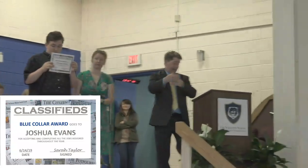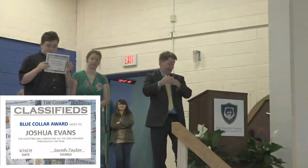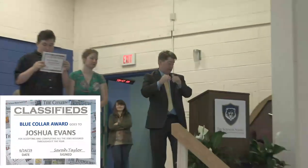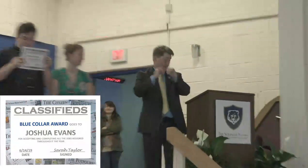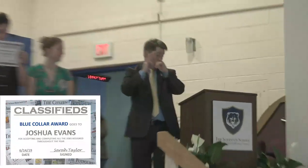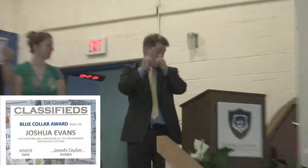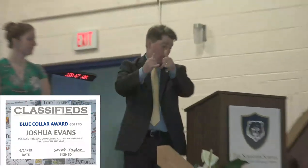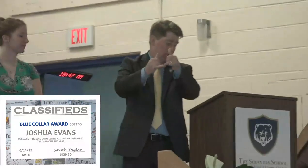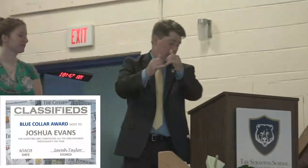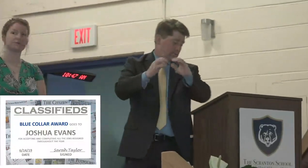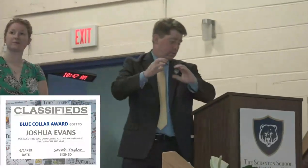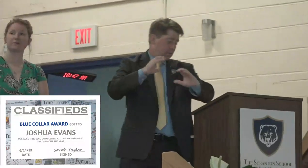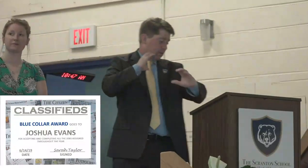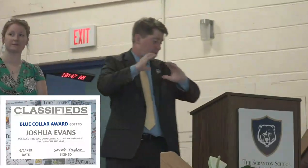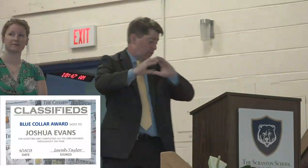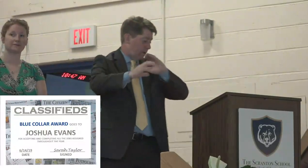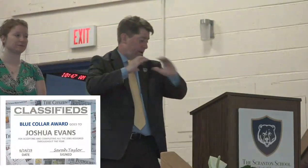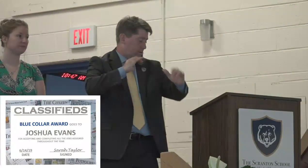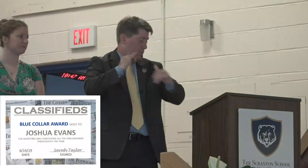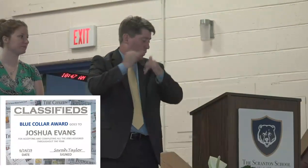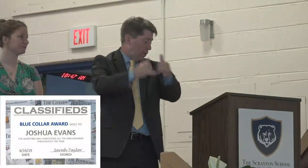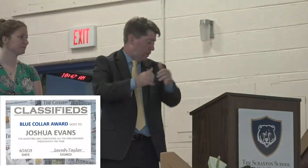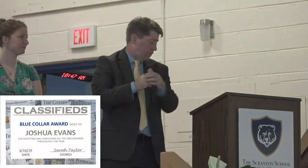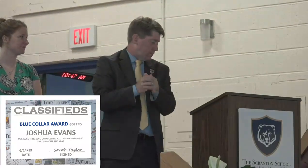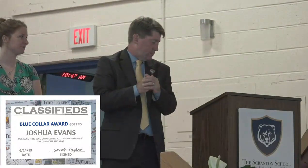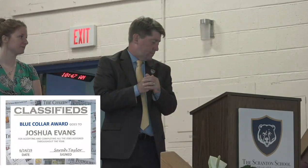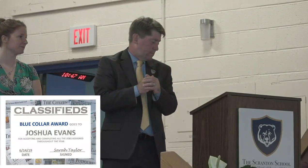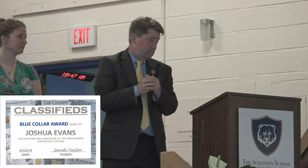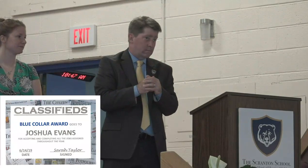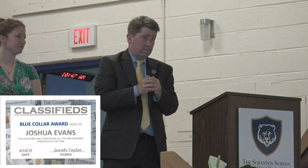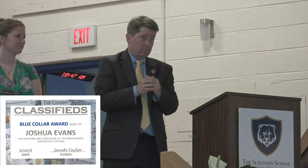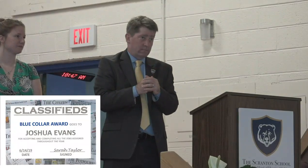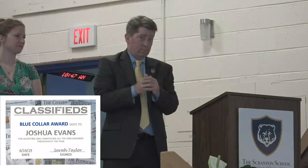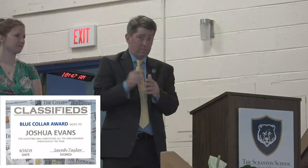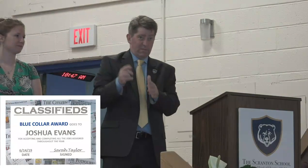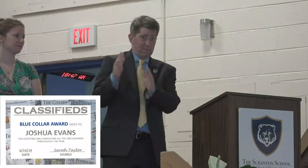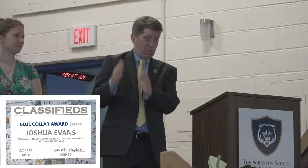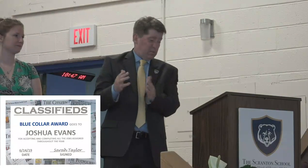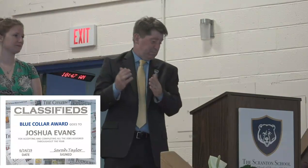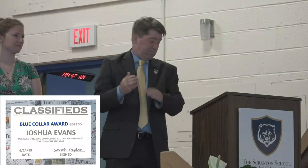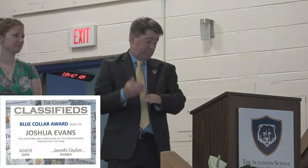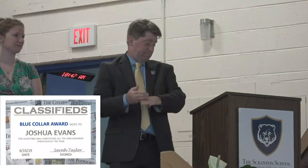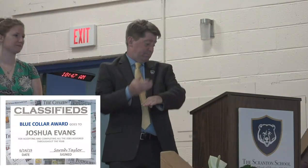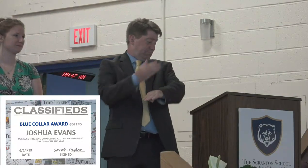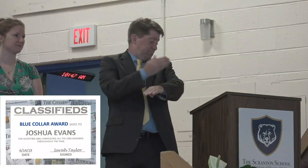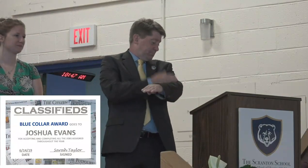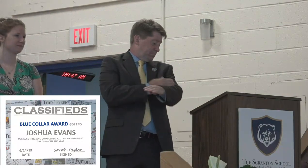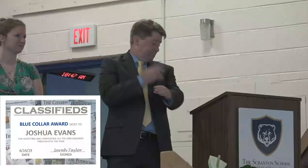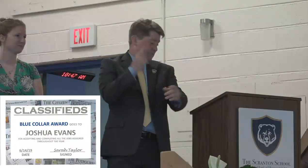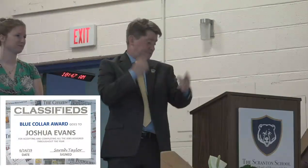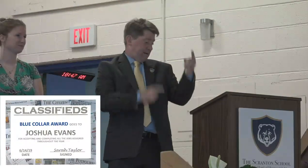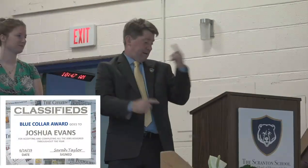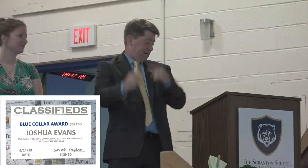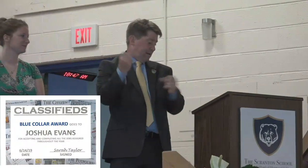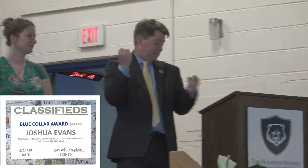Okay, so the next award is the Communications Award. This person has greatly improved